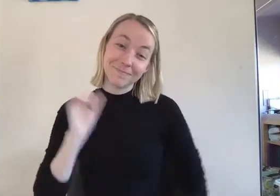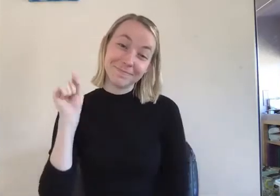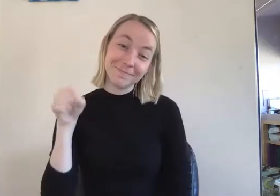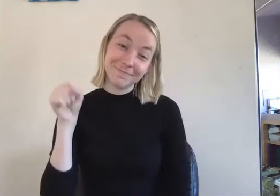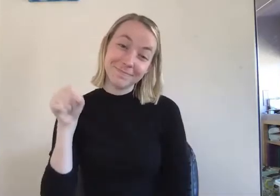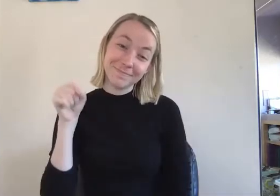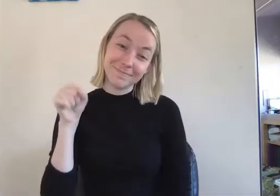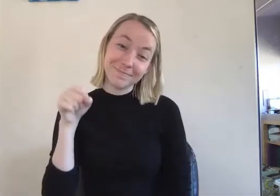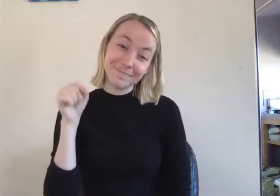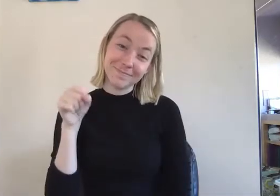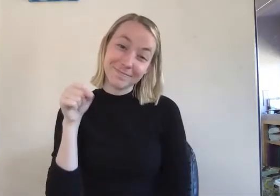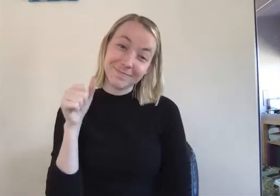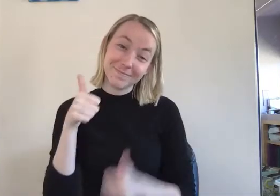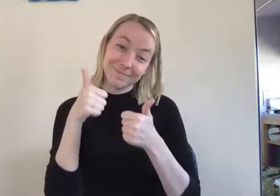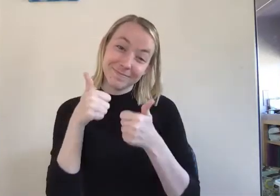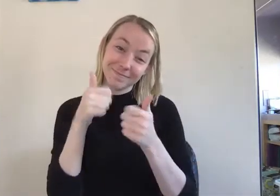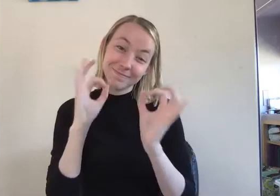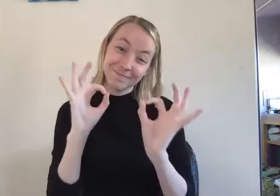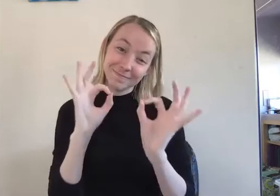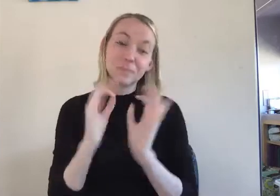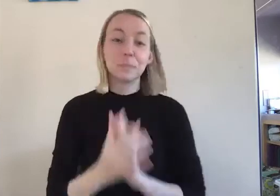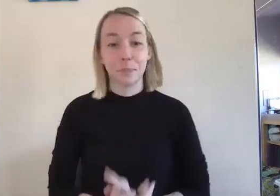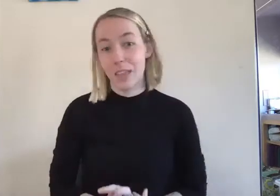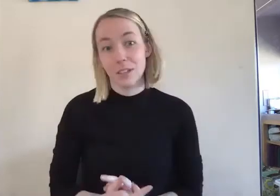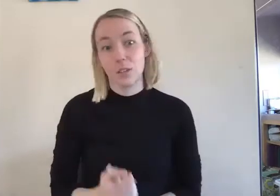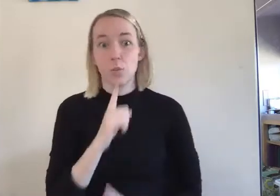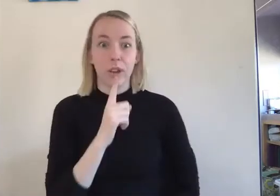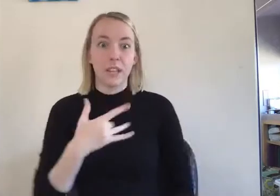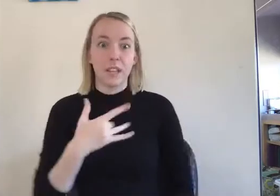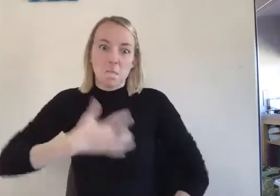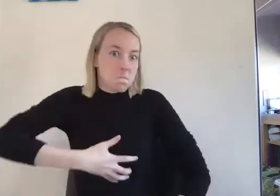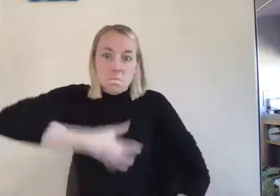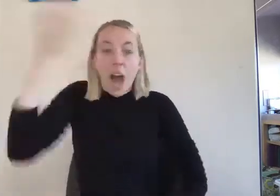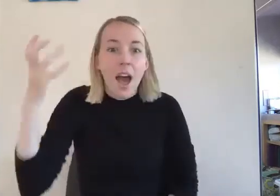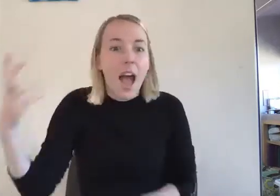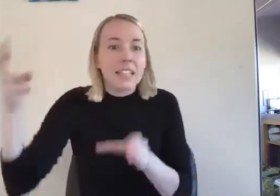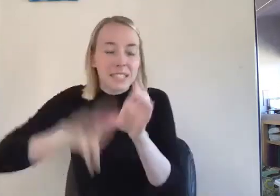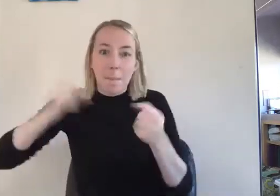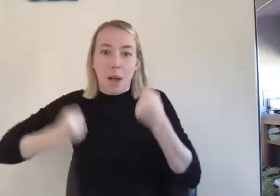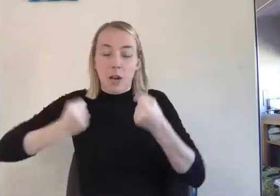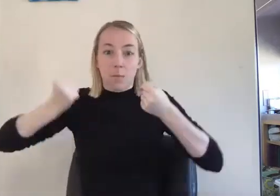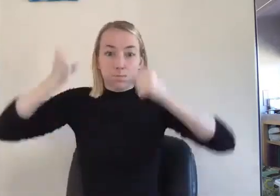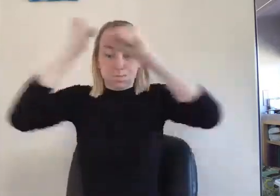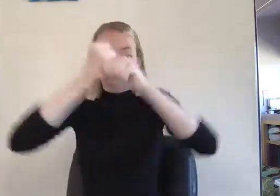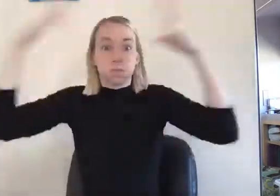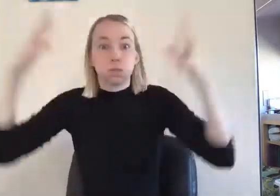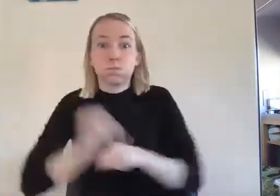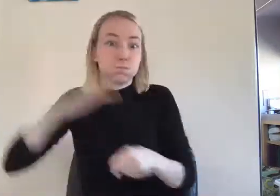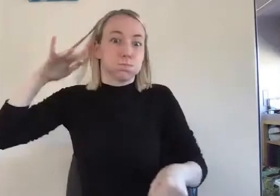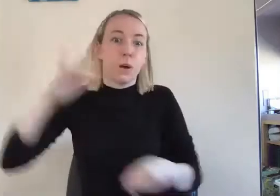yeah, that's great, keep coming back, you're in the right place. And it just made me want to freaking explode. Like,